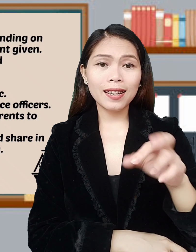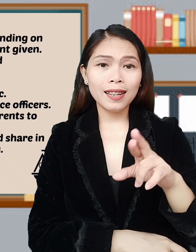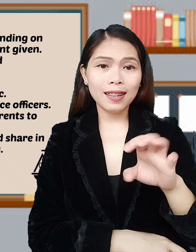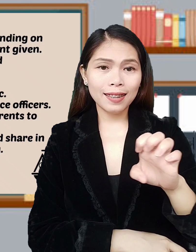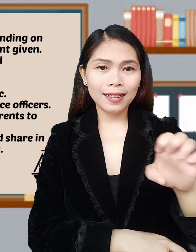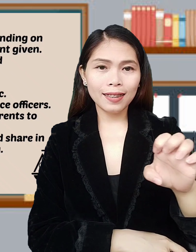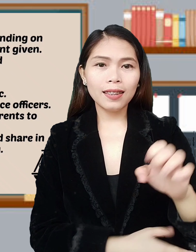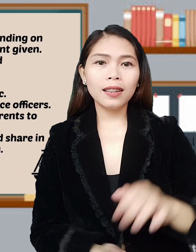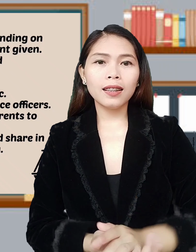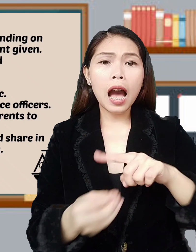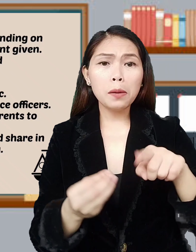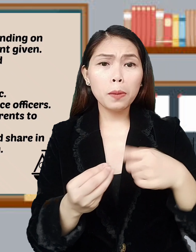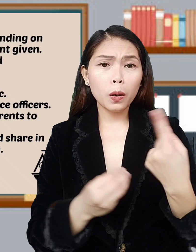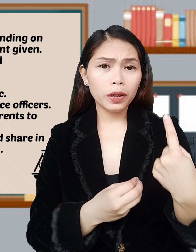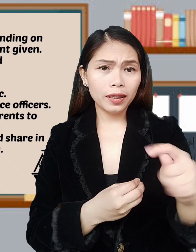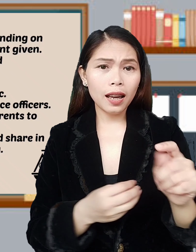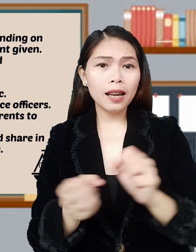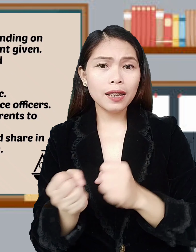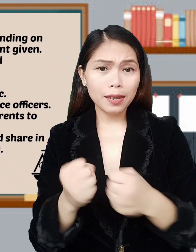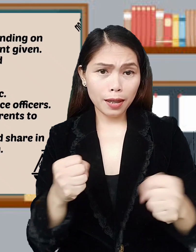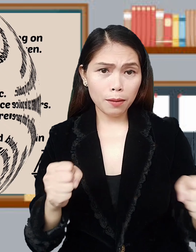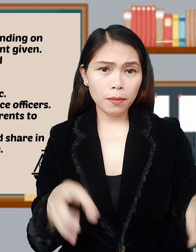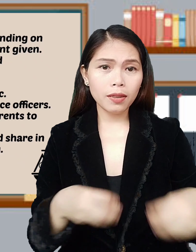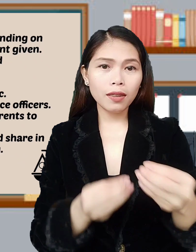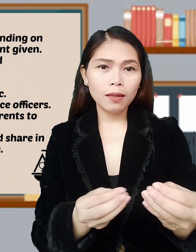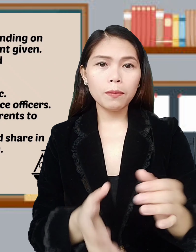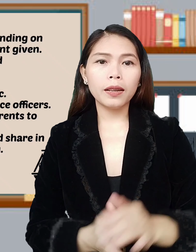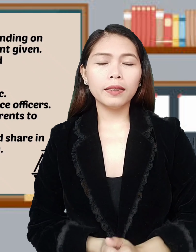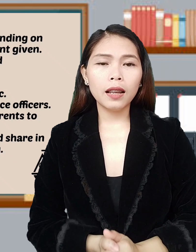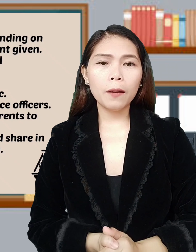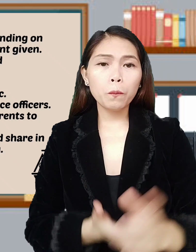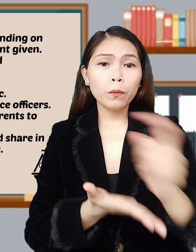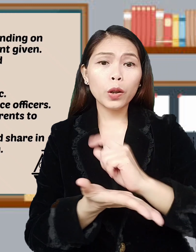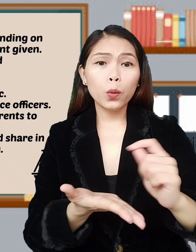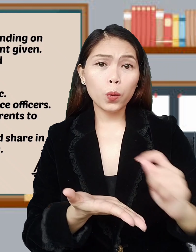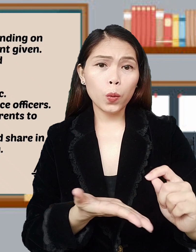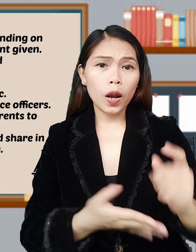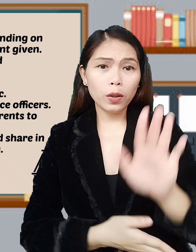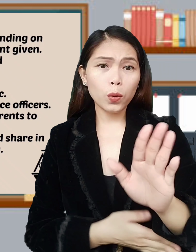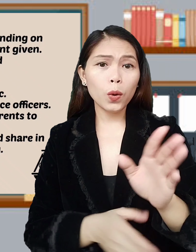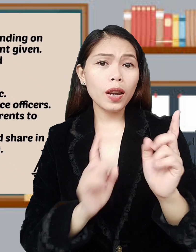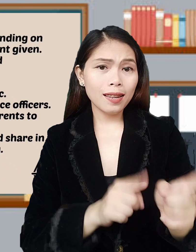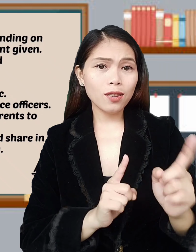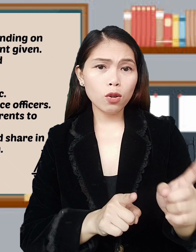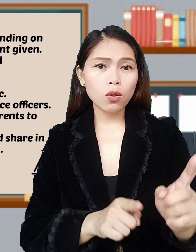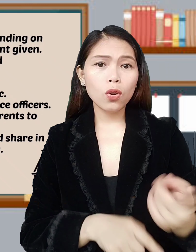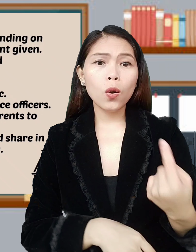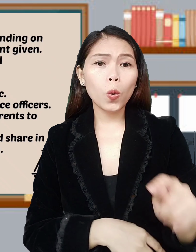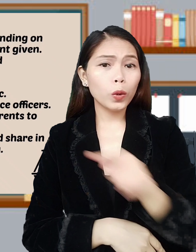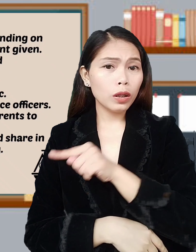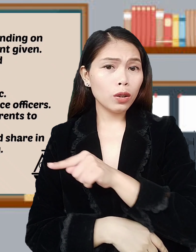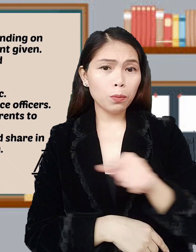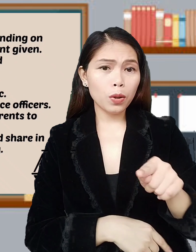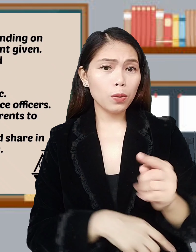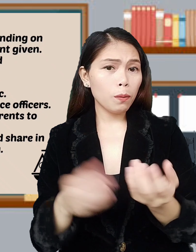depending on their prior knowledge about statement given. Write your answer on the space provided.